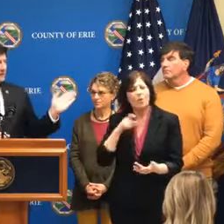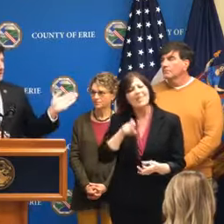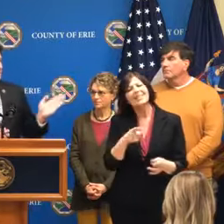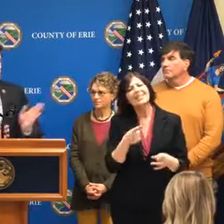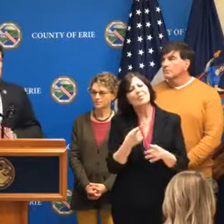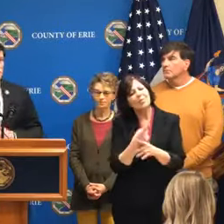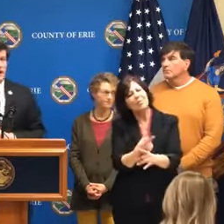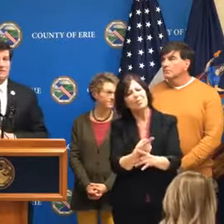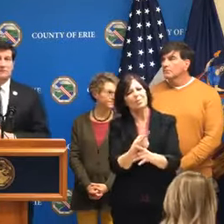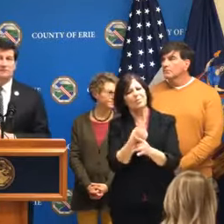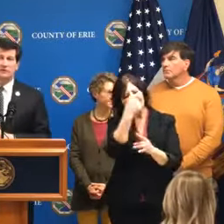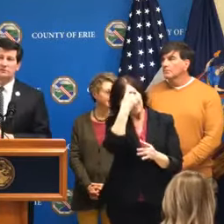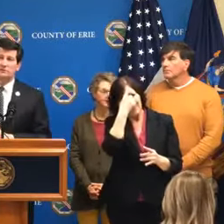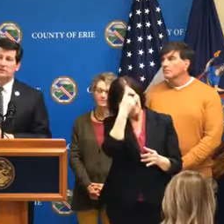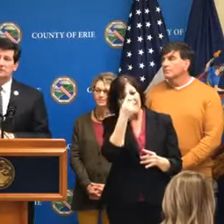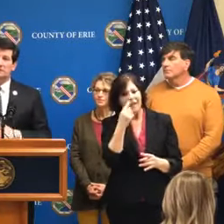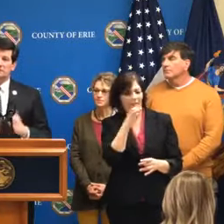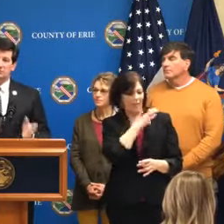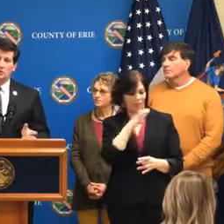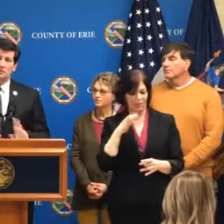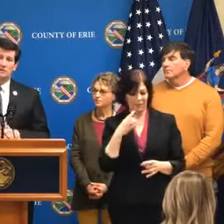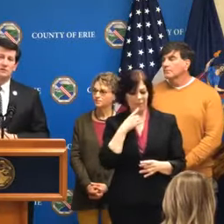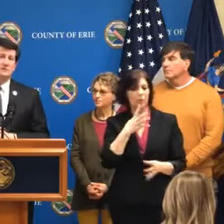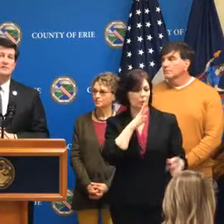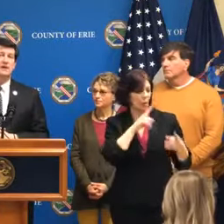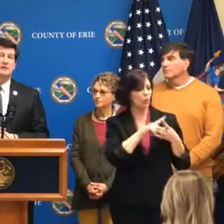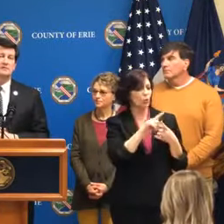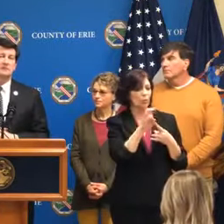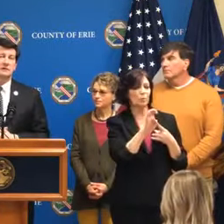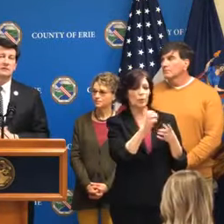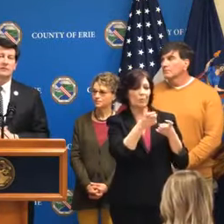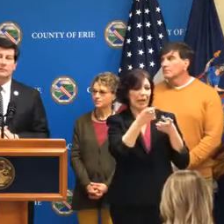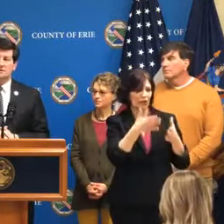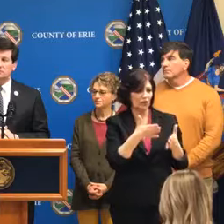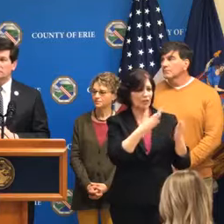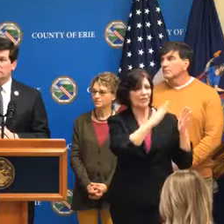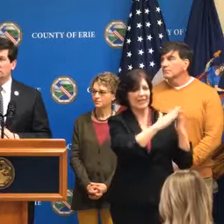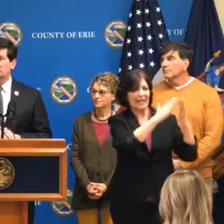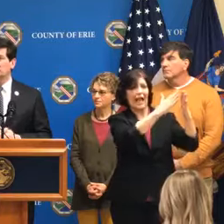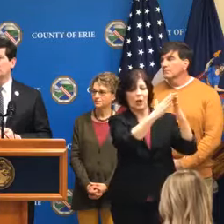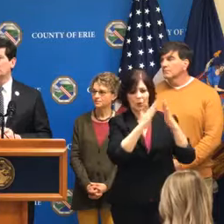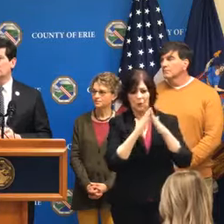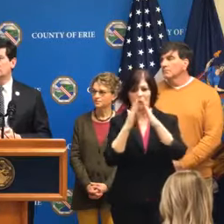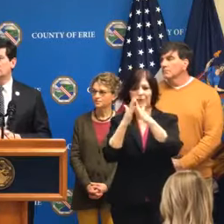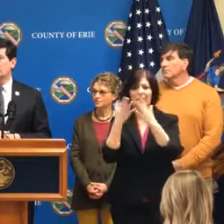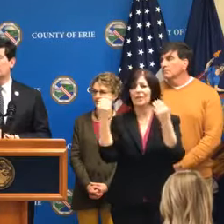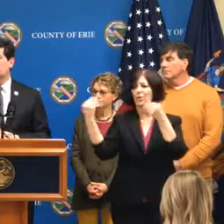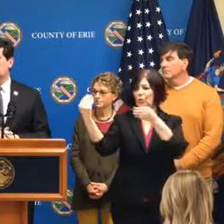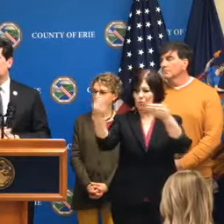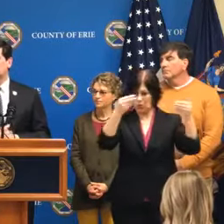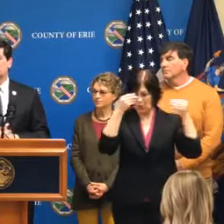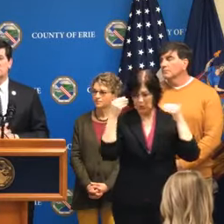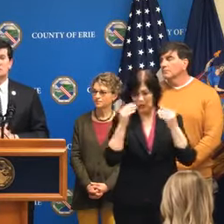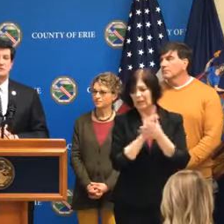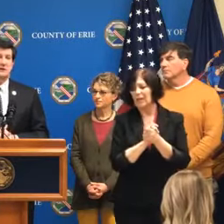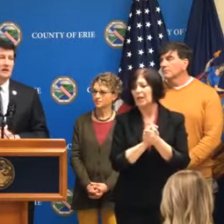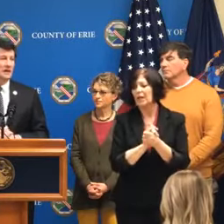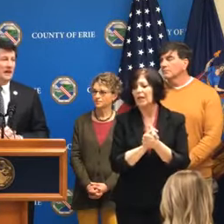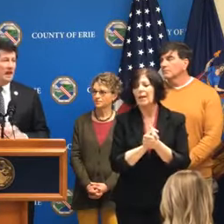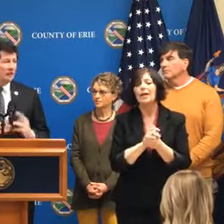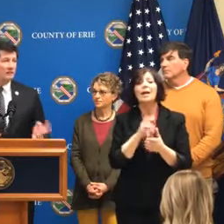appropriately. Commissioner has confirmed to me that they've spoken to the emergency managers of the major retailers, food operations, the